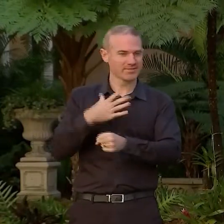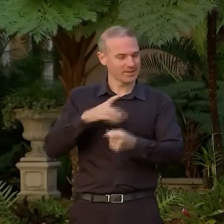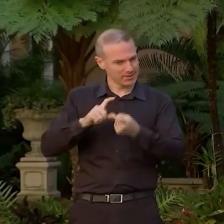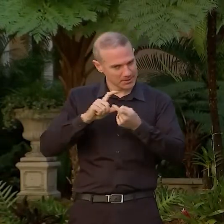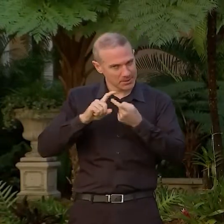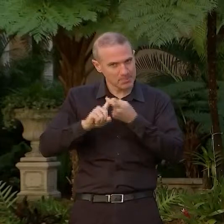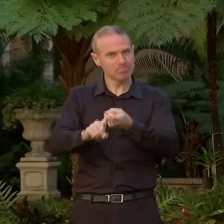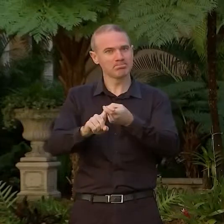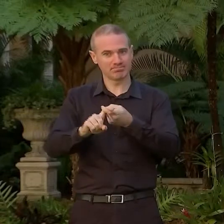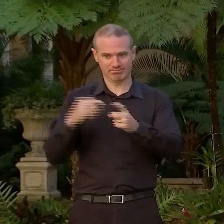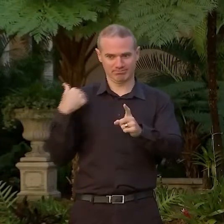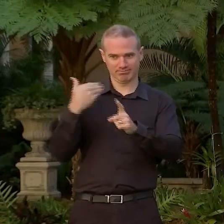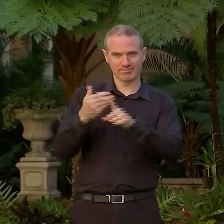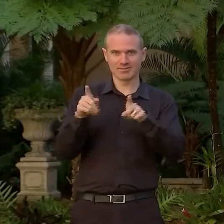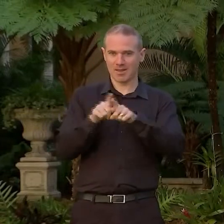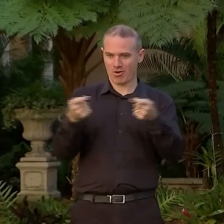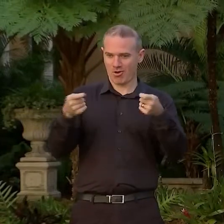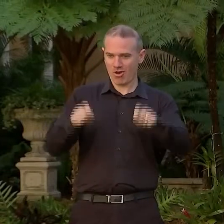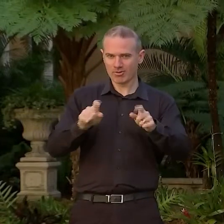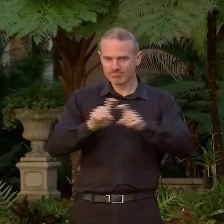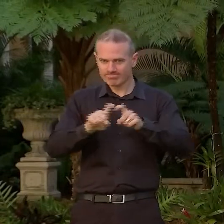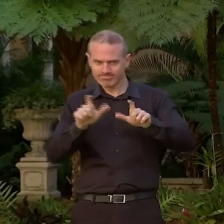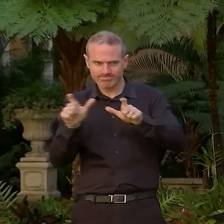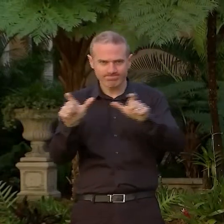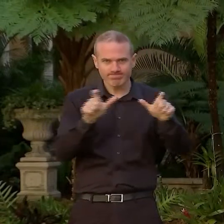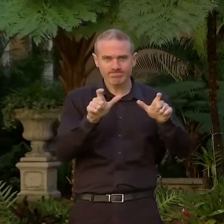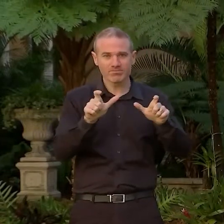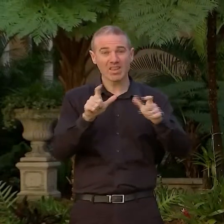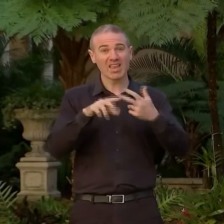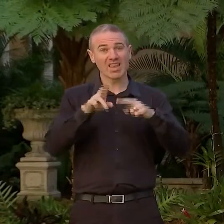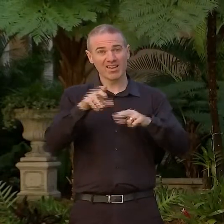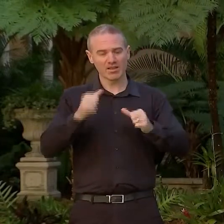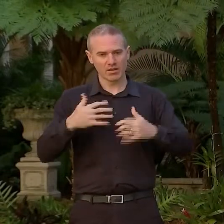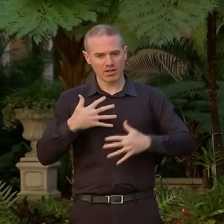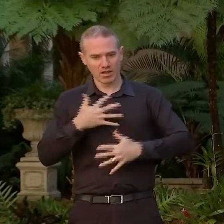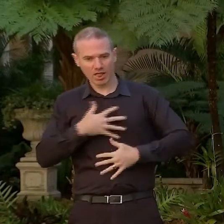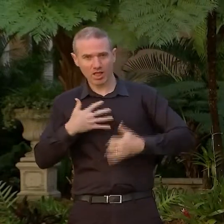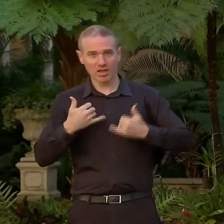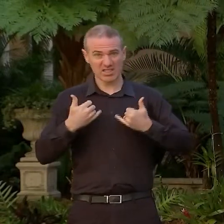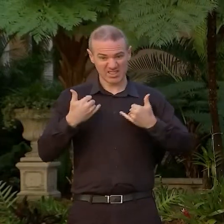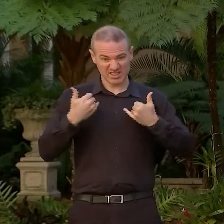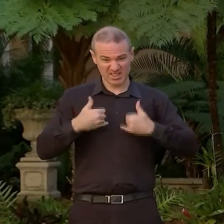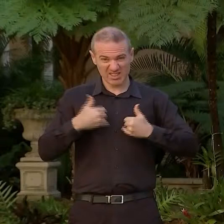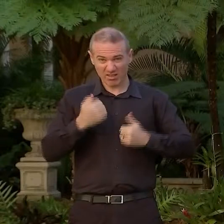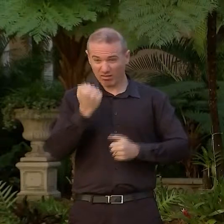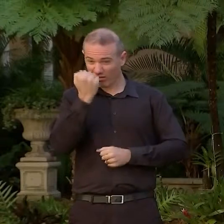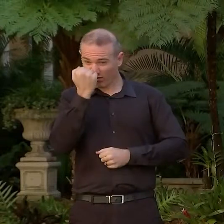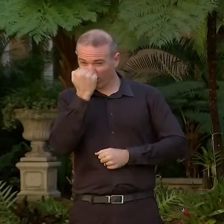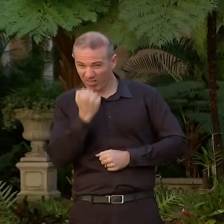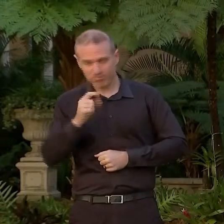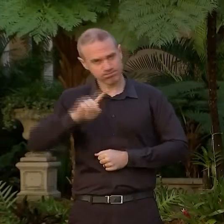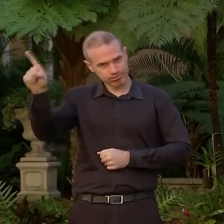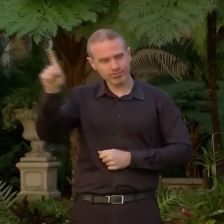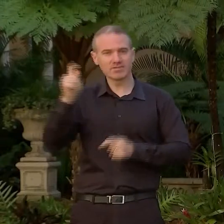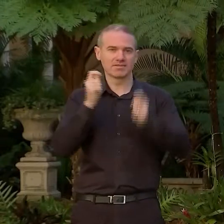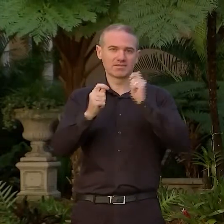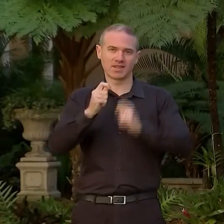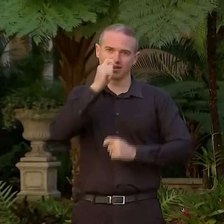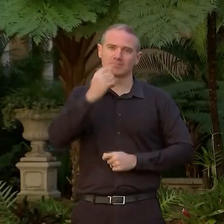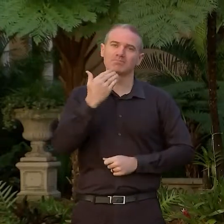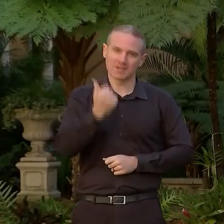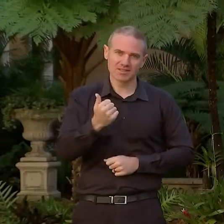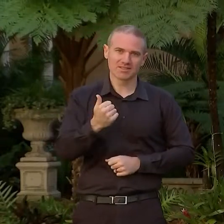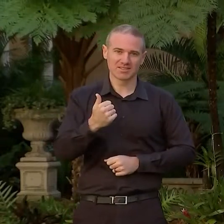so effectively. So please continue to come forward and get tested with any symptoms at all. We just have to find